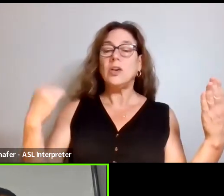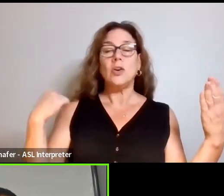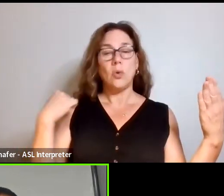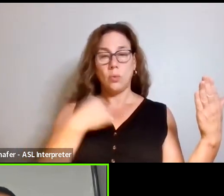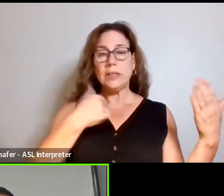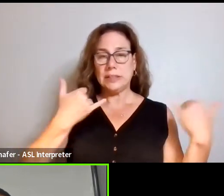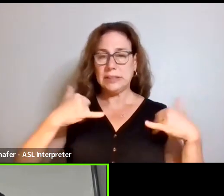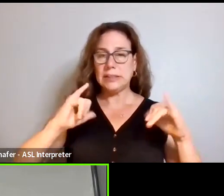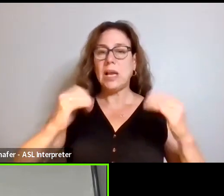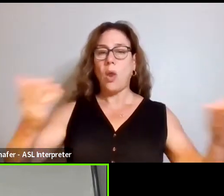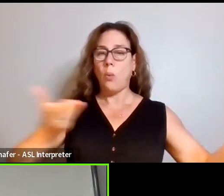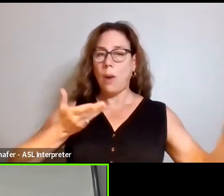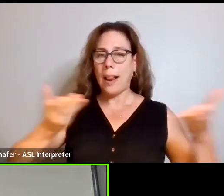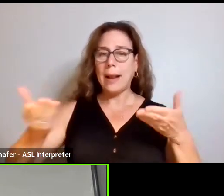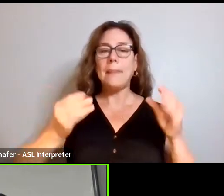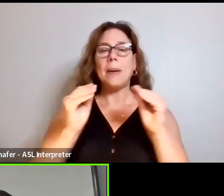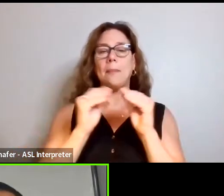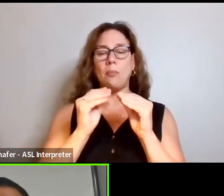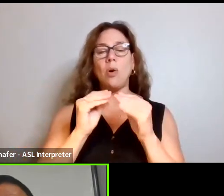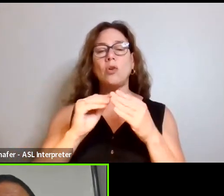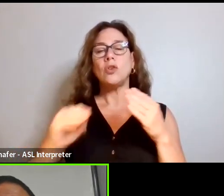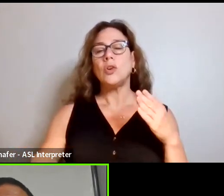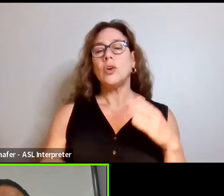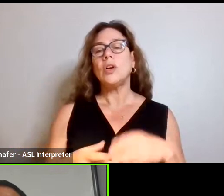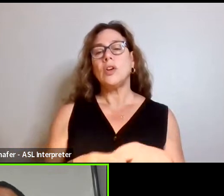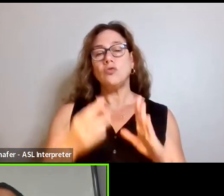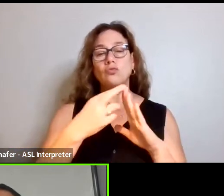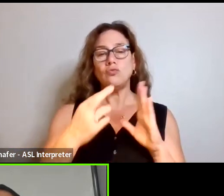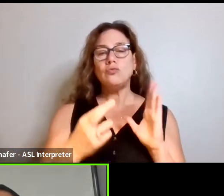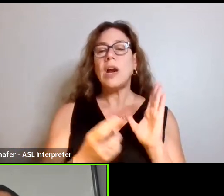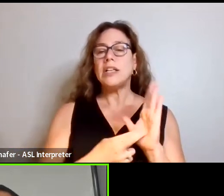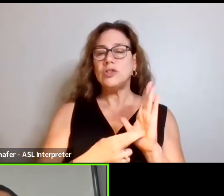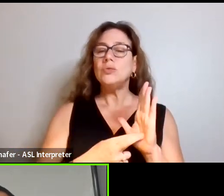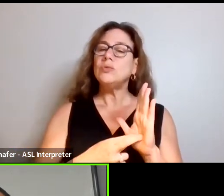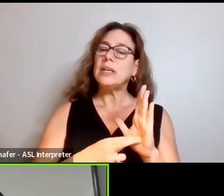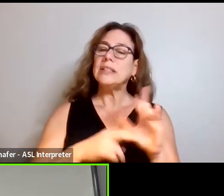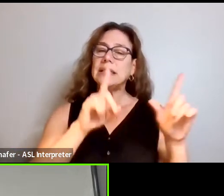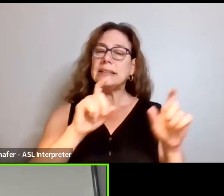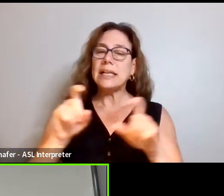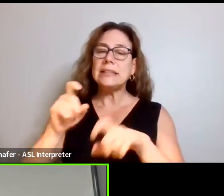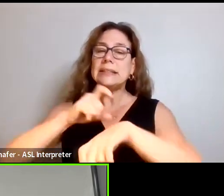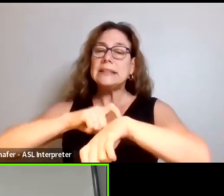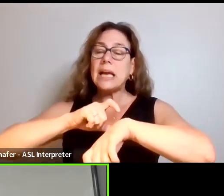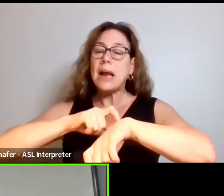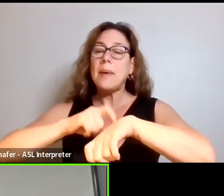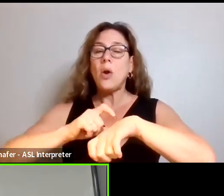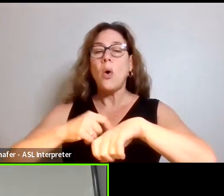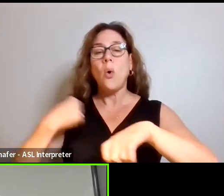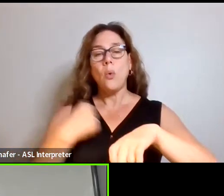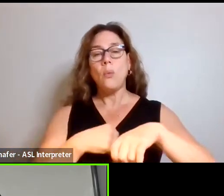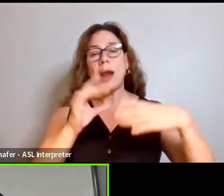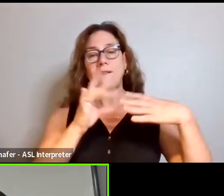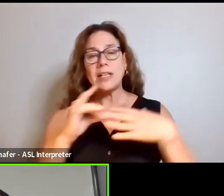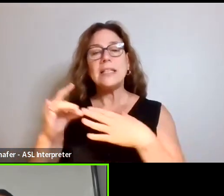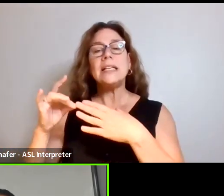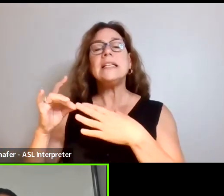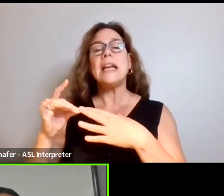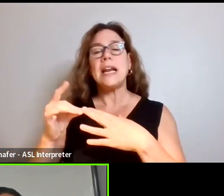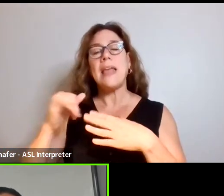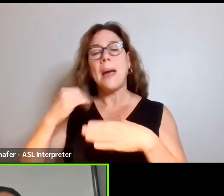students. The registration and testing time, our school is currently in the process of facilitating registration for returning